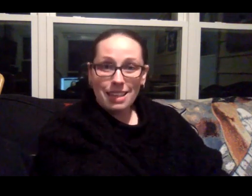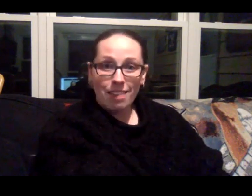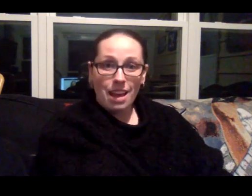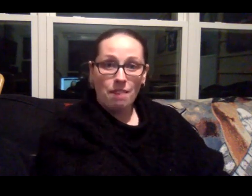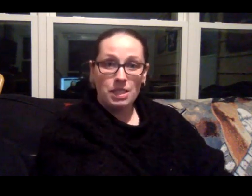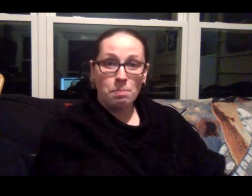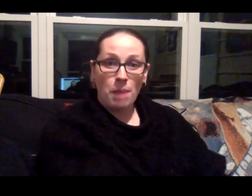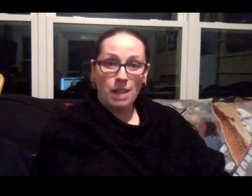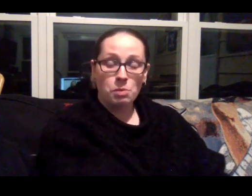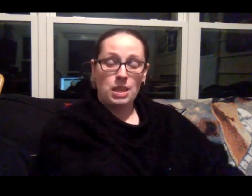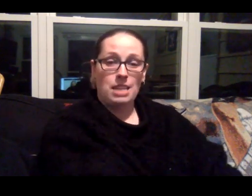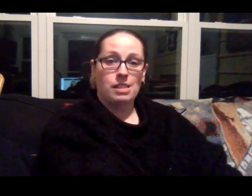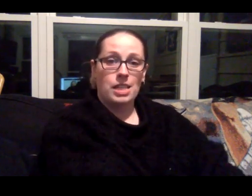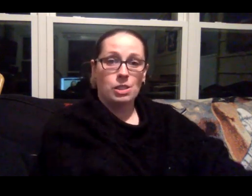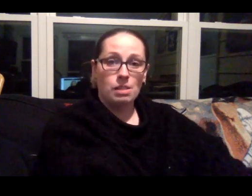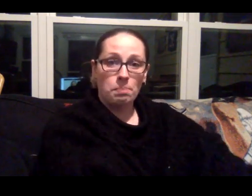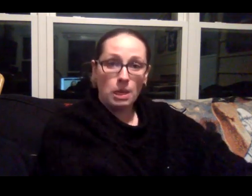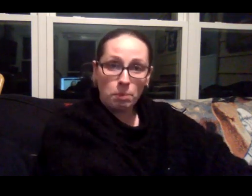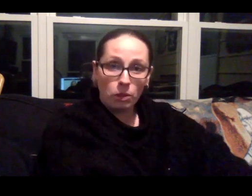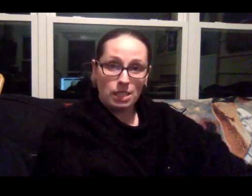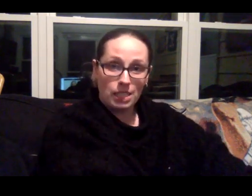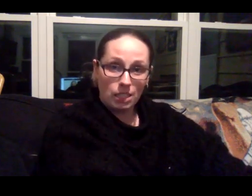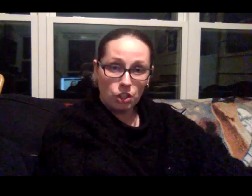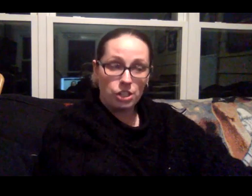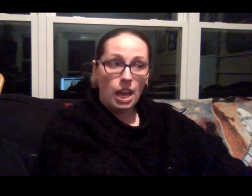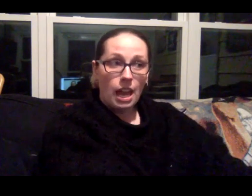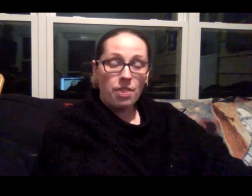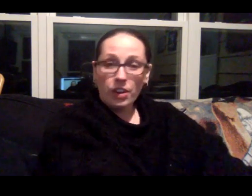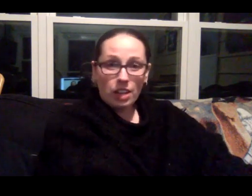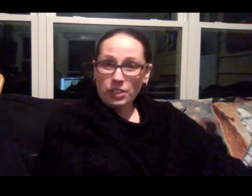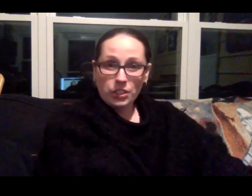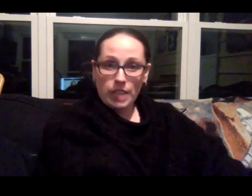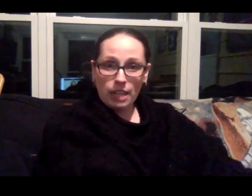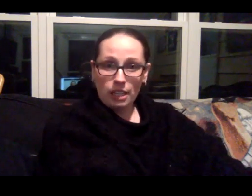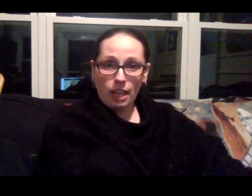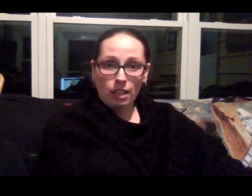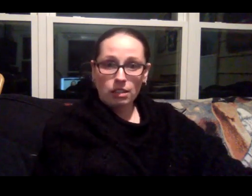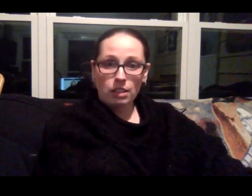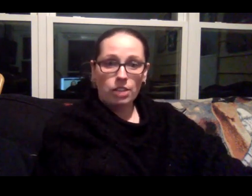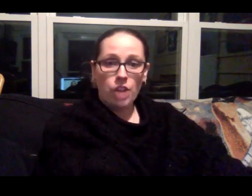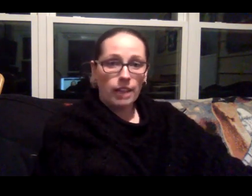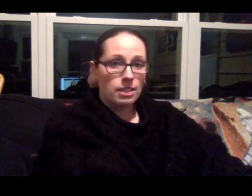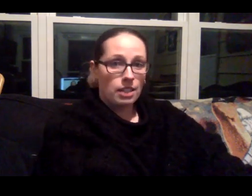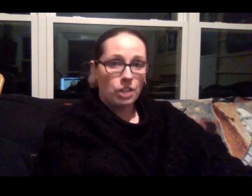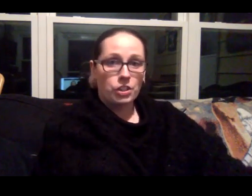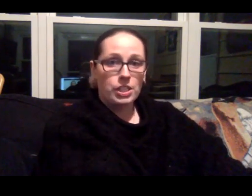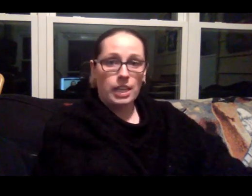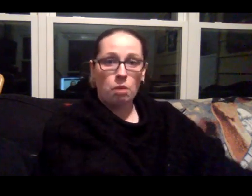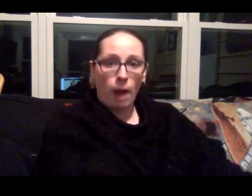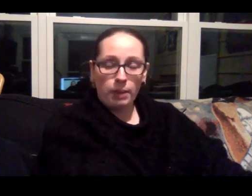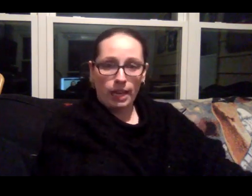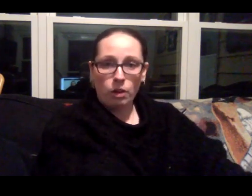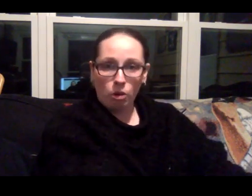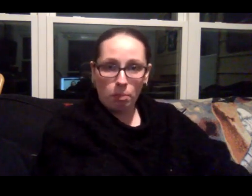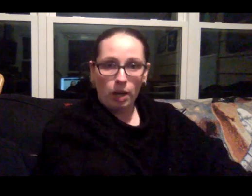need that. They have these bonds with these, these people, these teachers, and they're not understanding. Like Jack doesn't understand